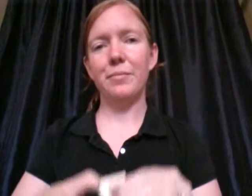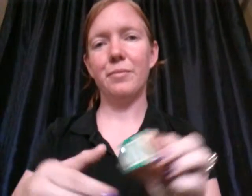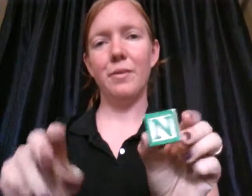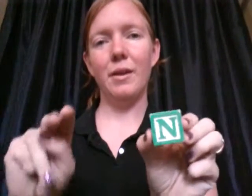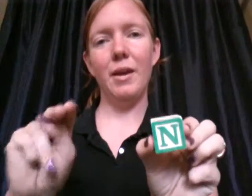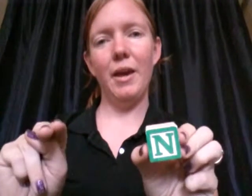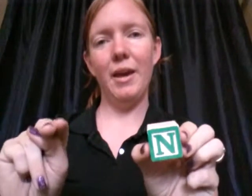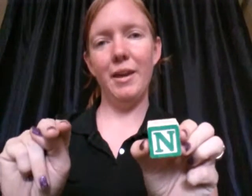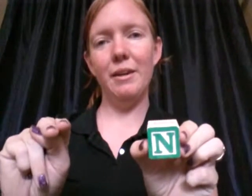N